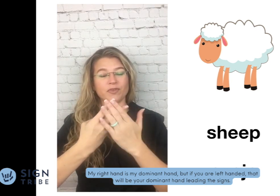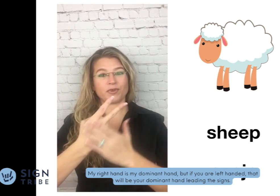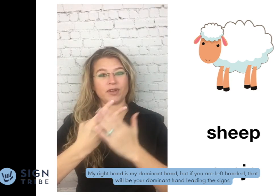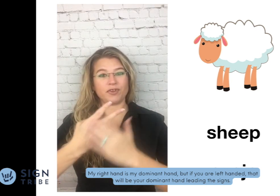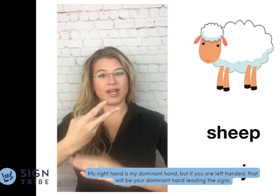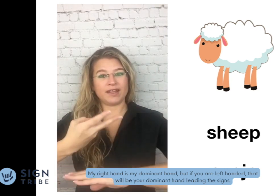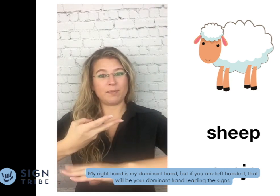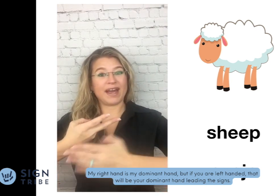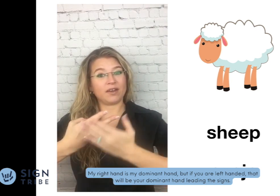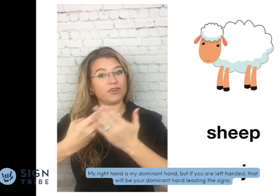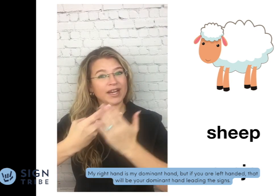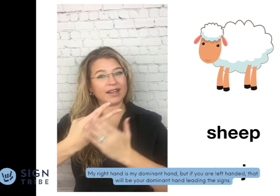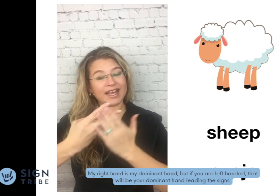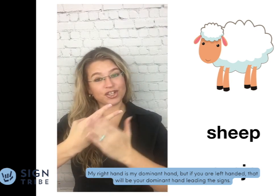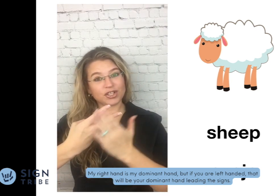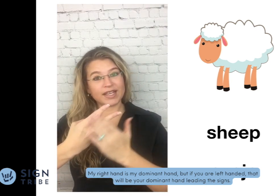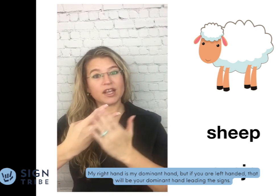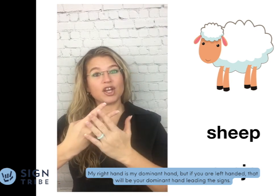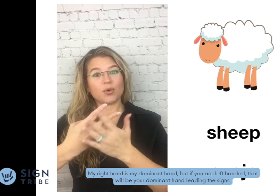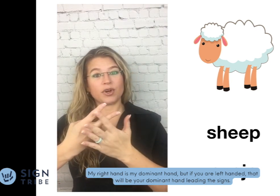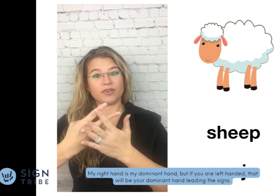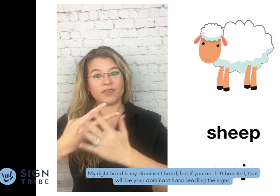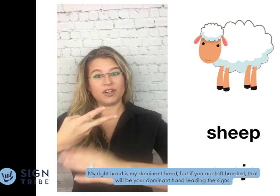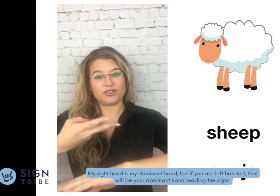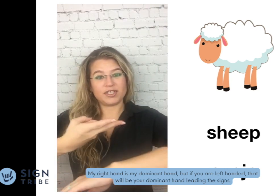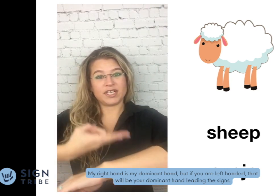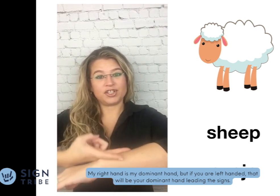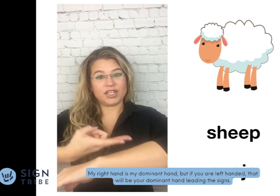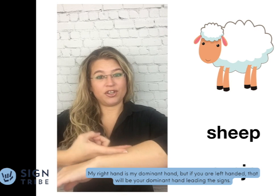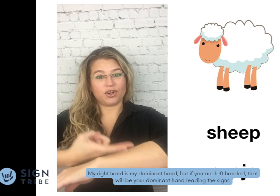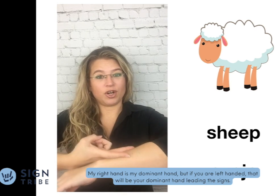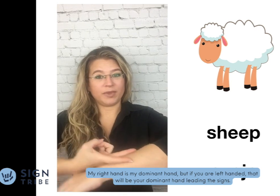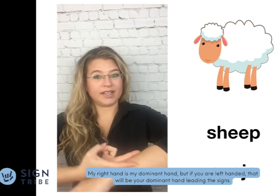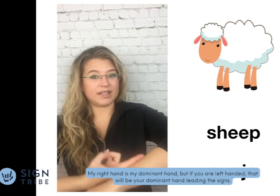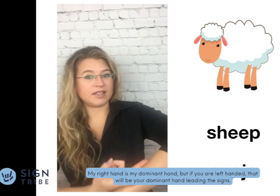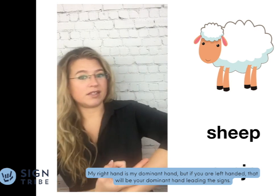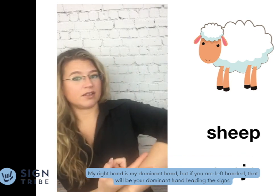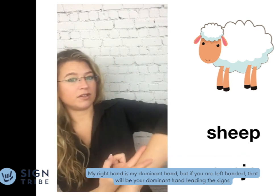front of your hand, the back of your hand actually, where your fingers are touching your arm like this.